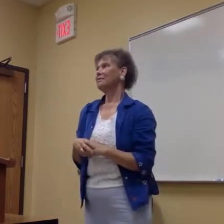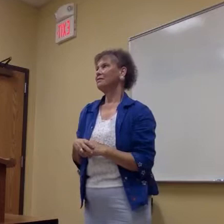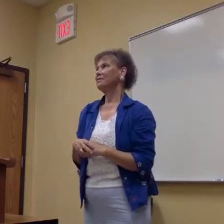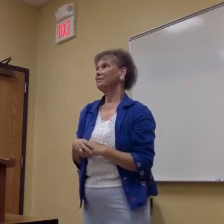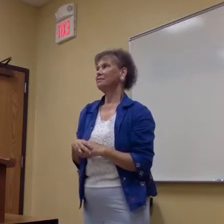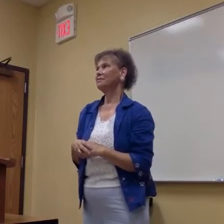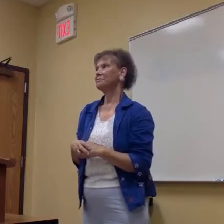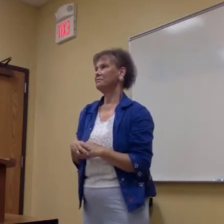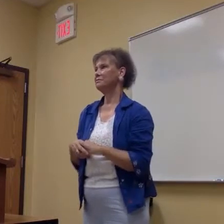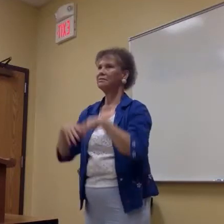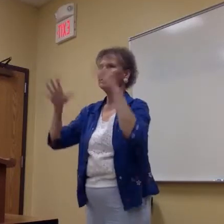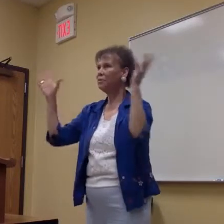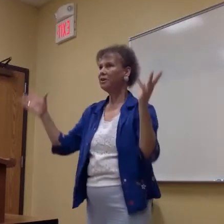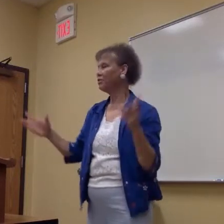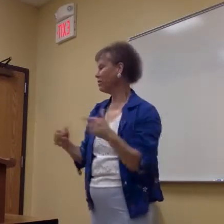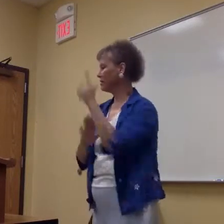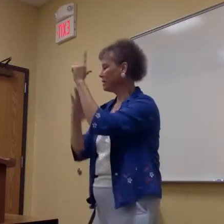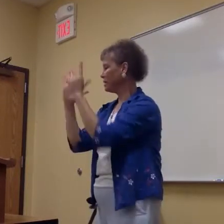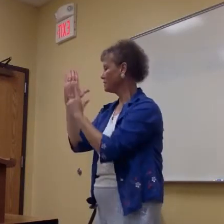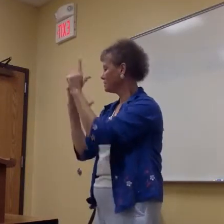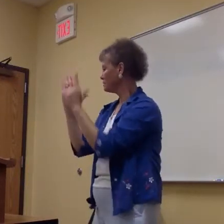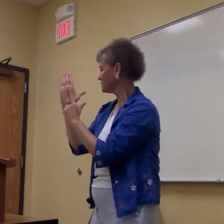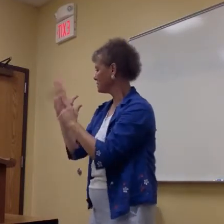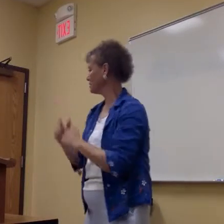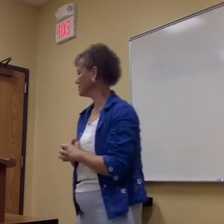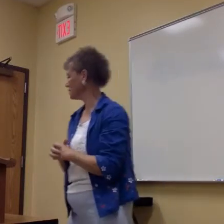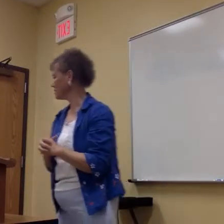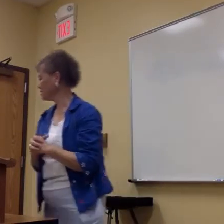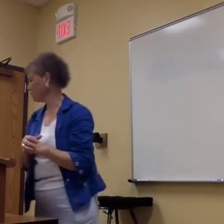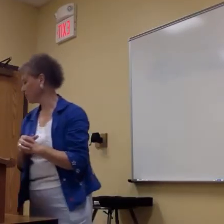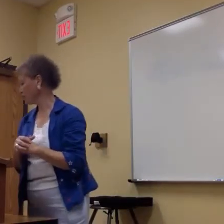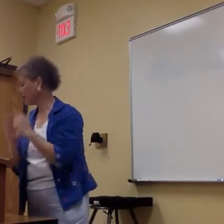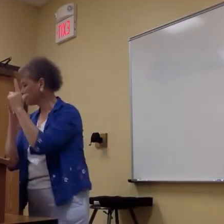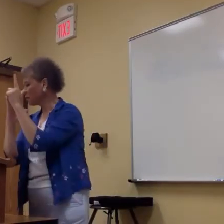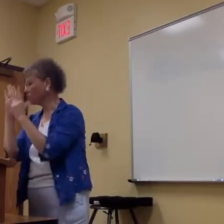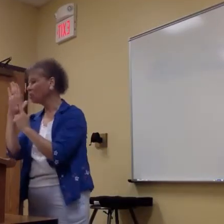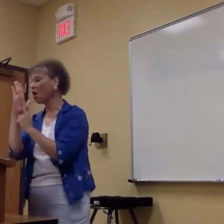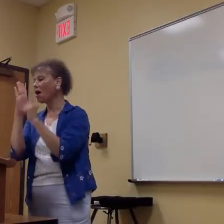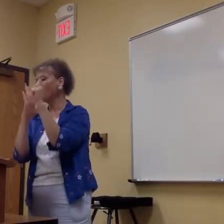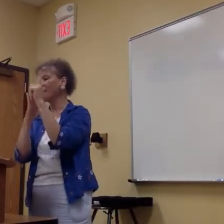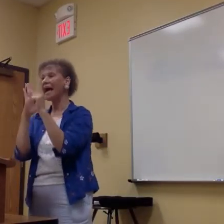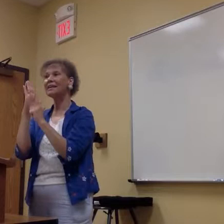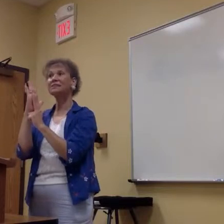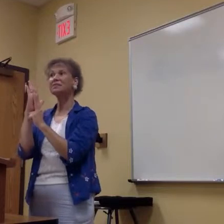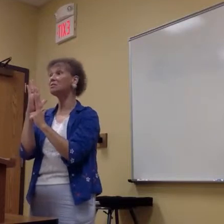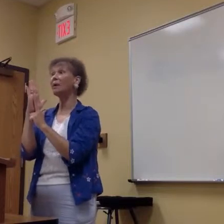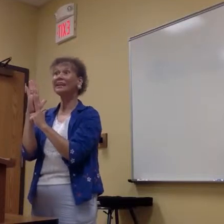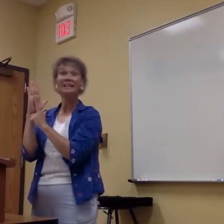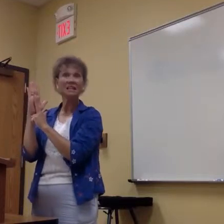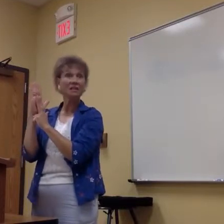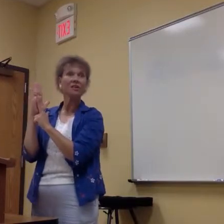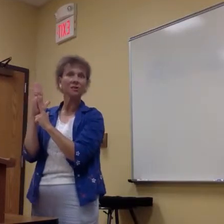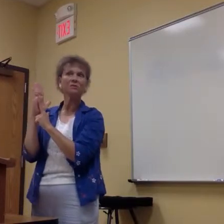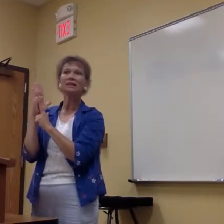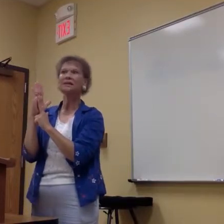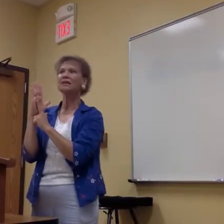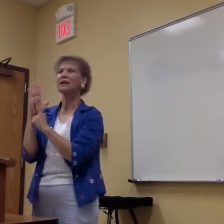Whatever in-law. Right. All right. So law can be added to just about any of those and indicate that this is a relationship by